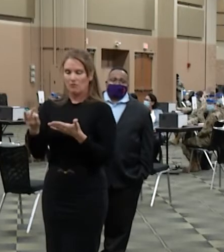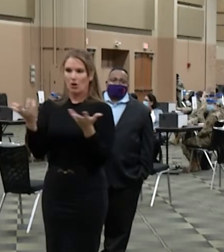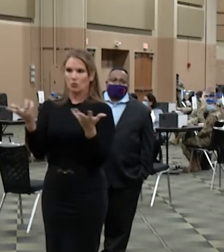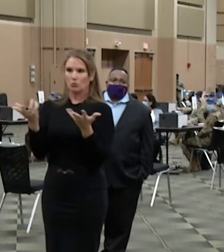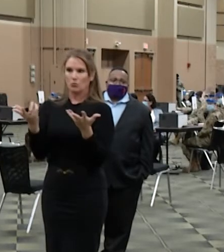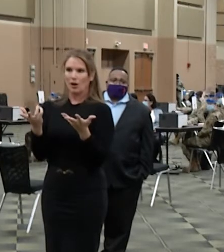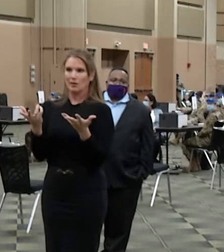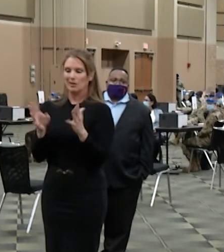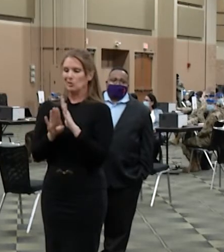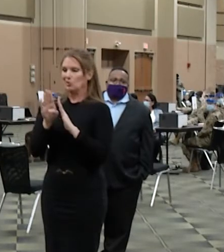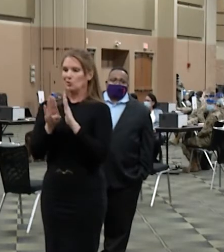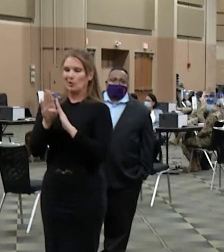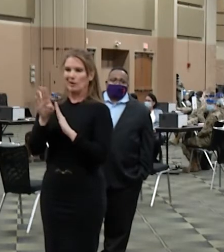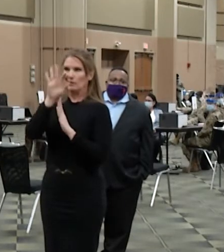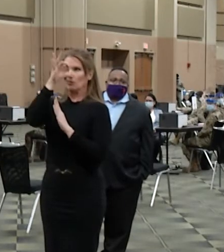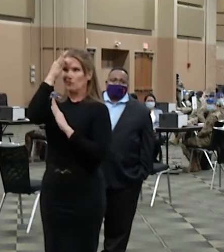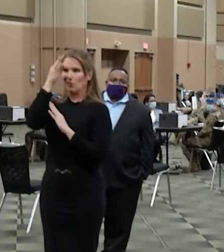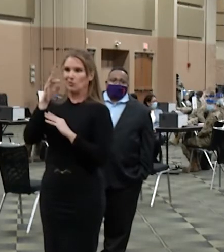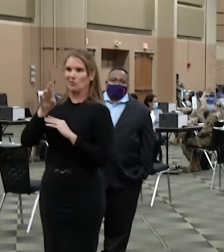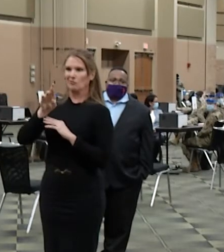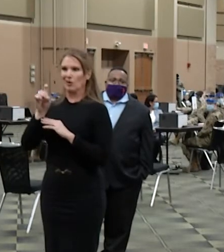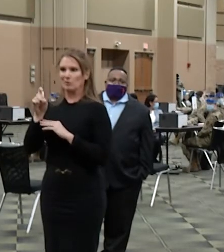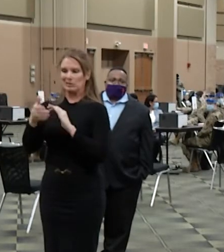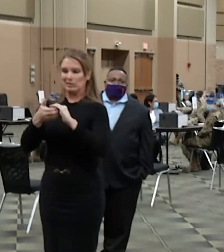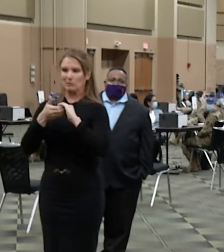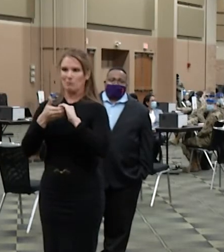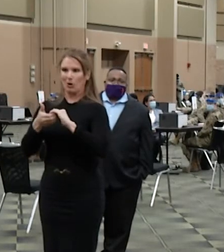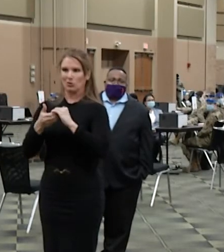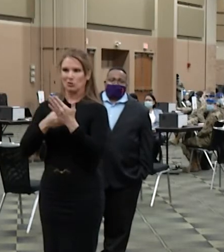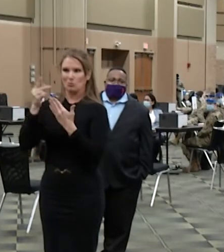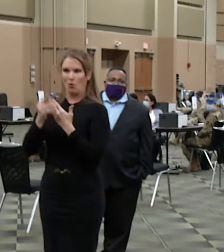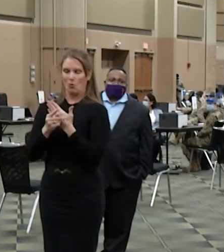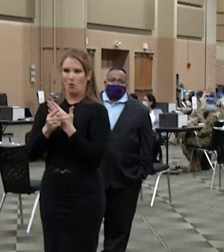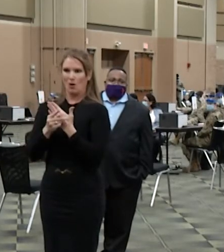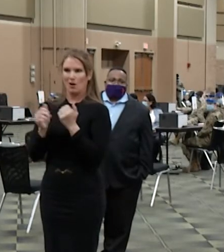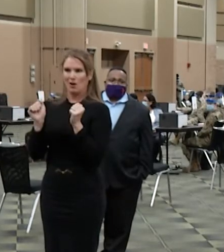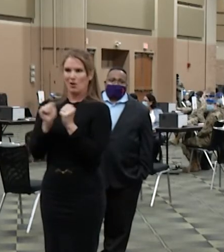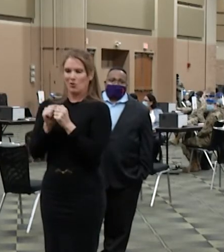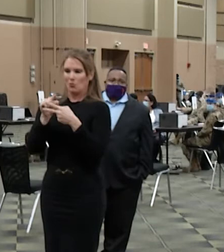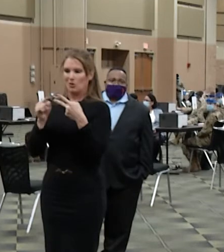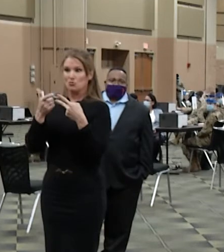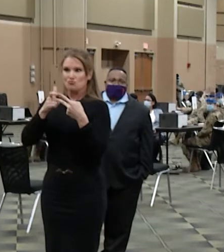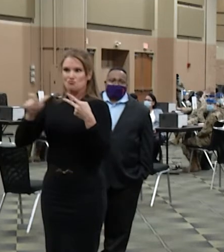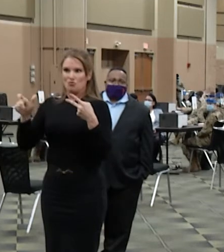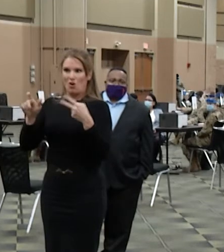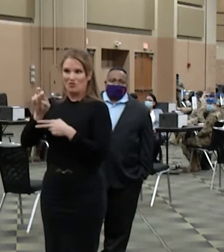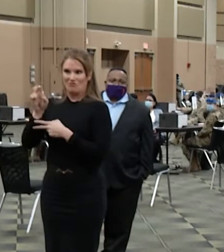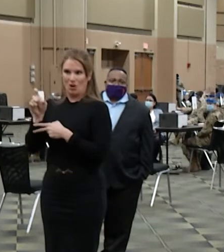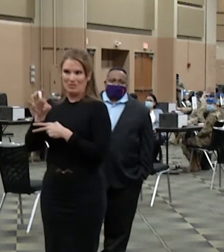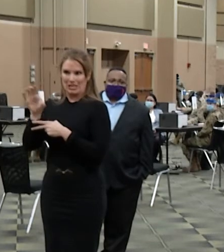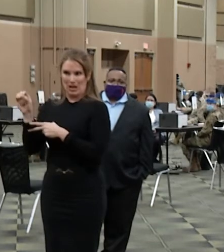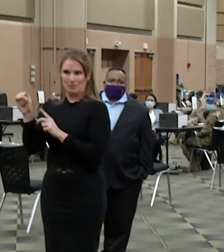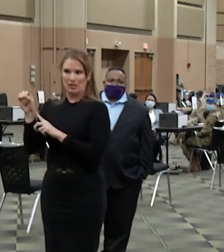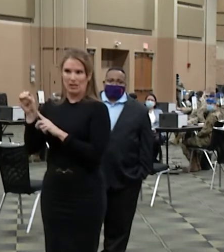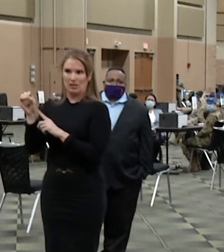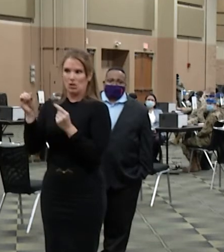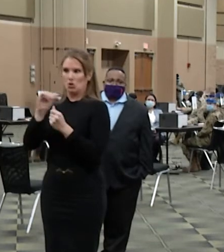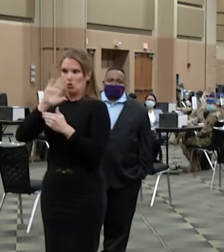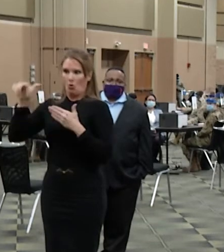this federal pharmacy partnership program with 2 large pharmacy companies to do